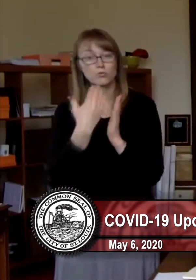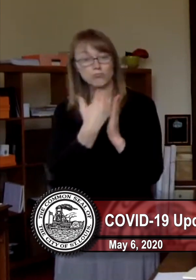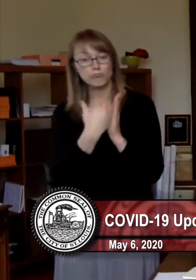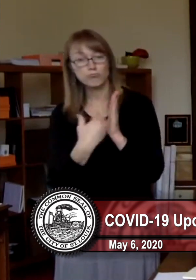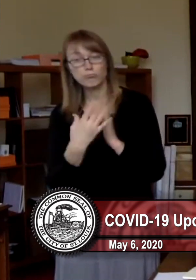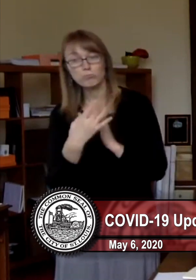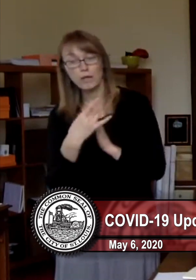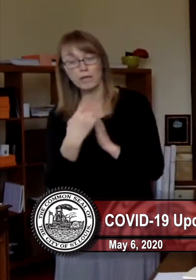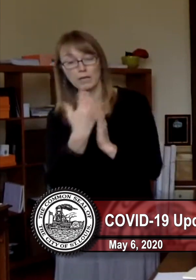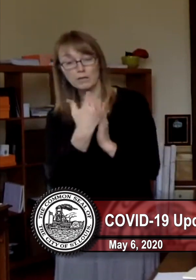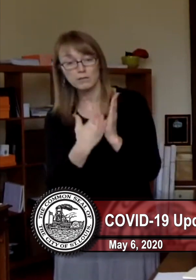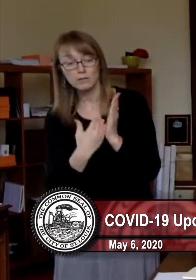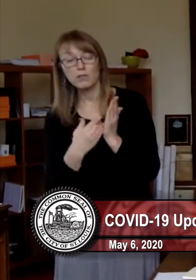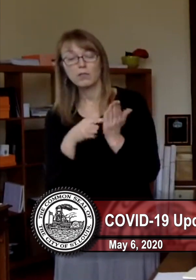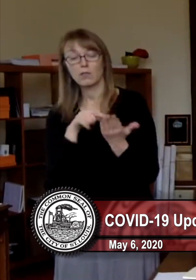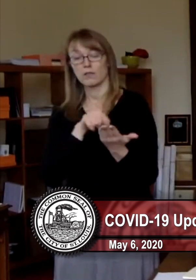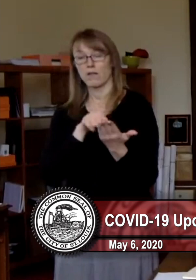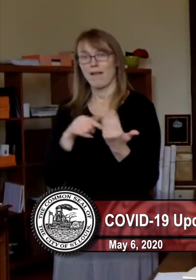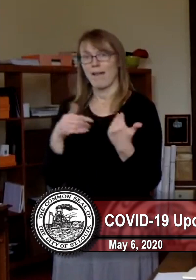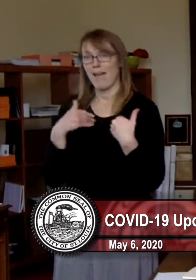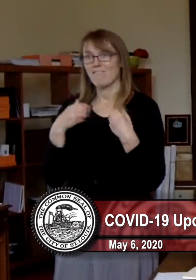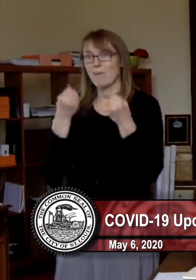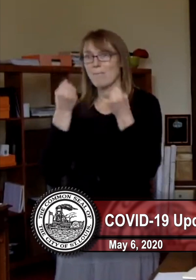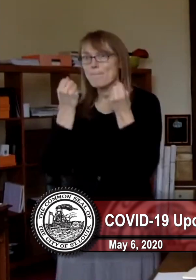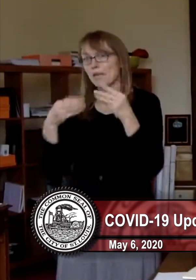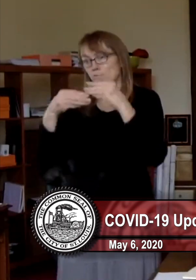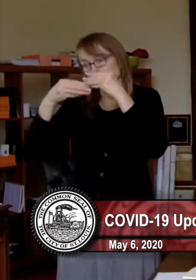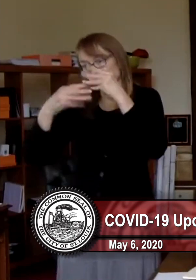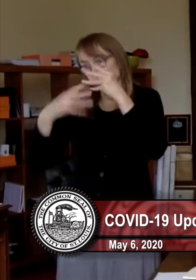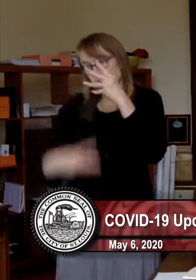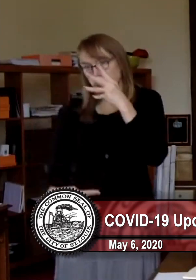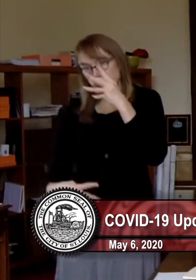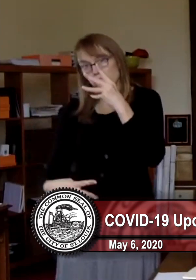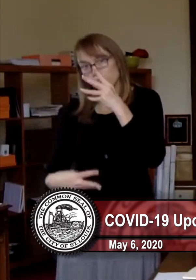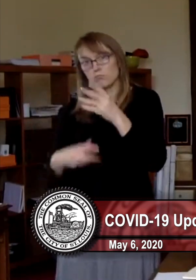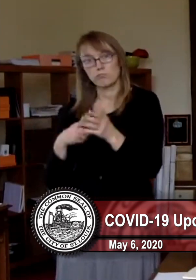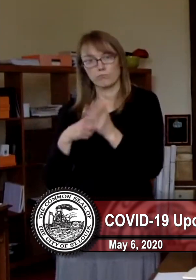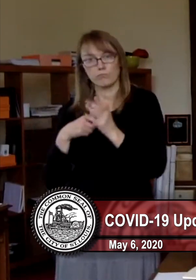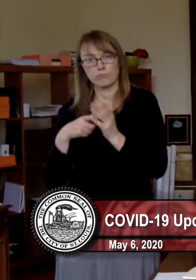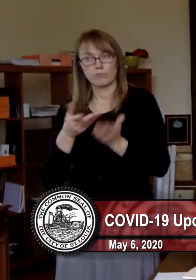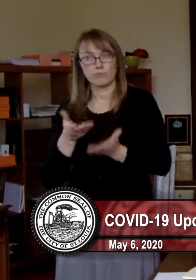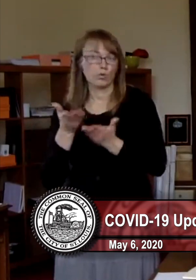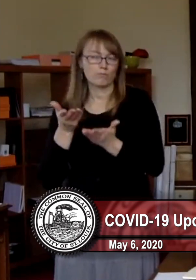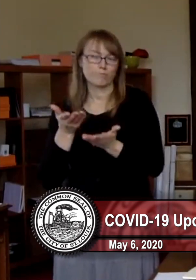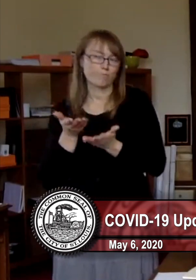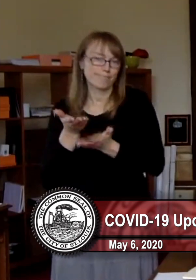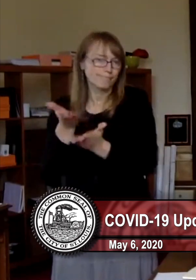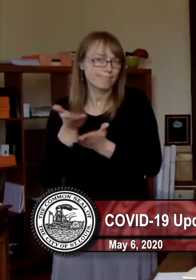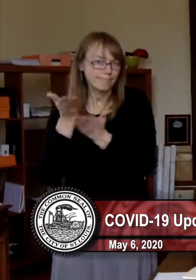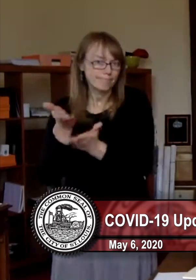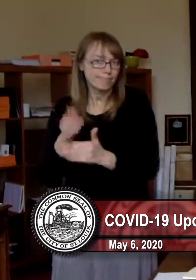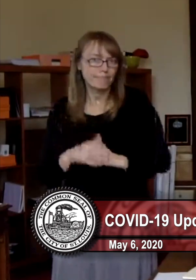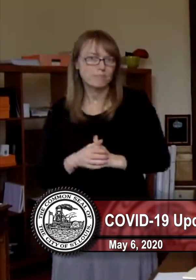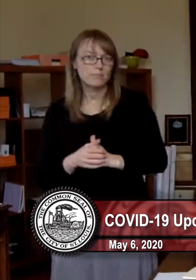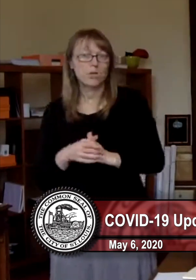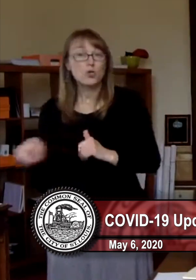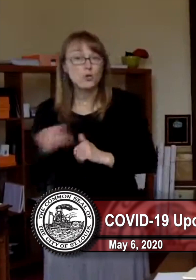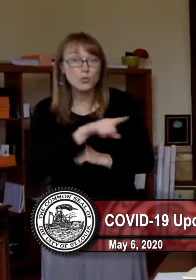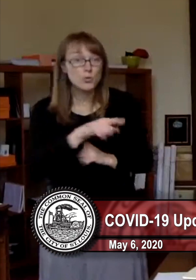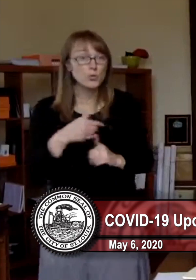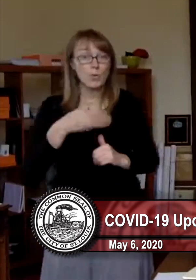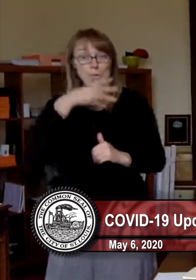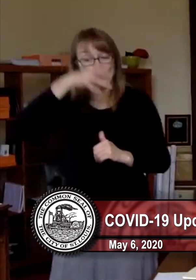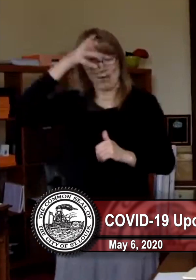daycare or childcare, get online and look up the CDC guidelines for childcare, because there's